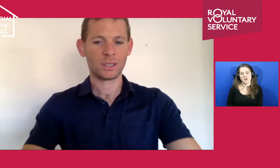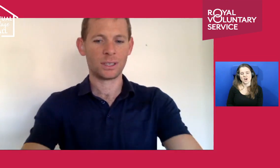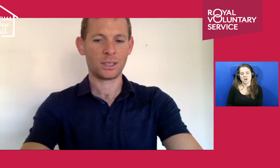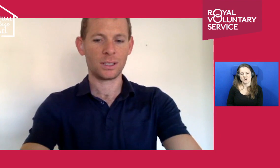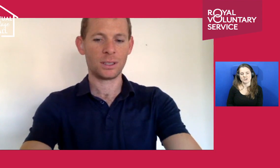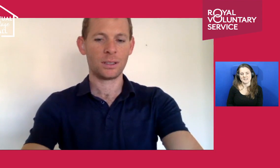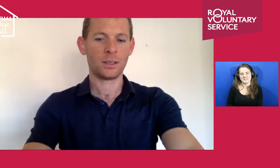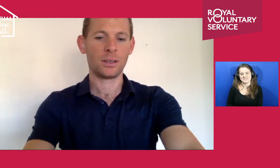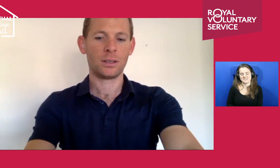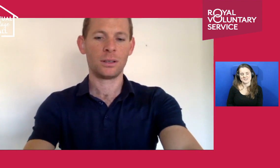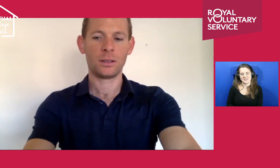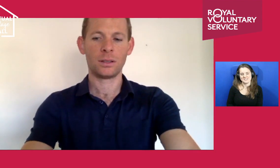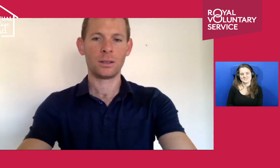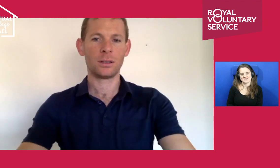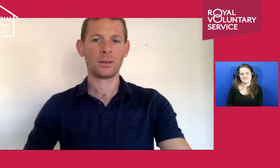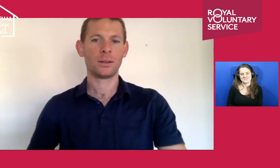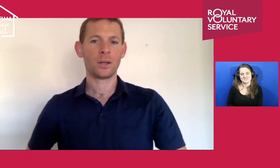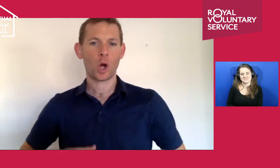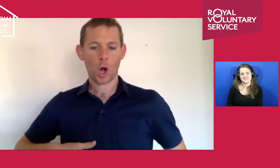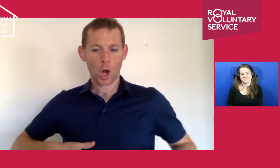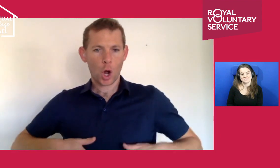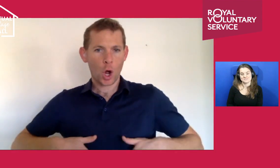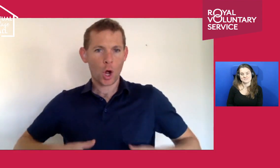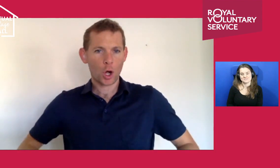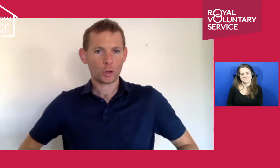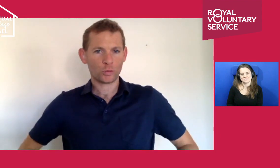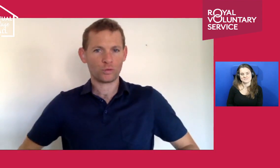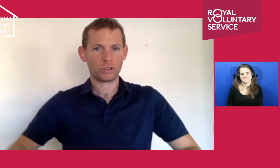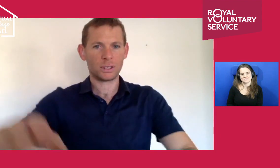Now, hungry, okay?